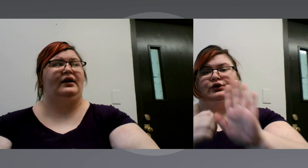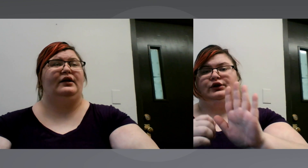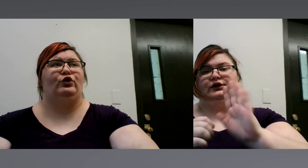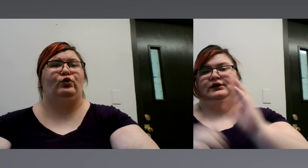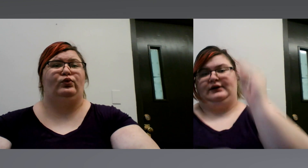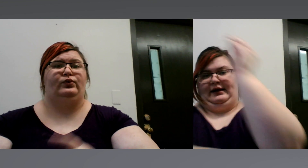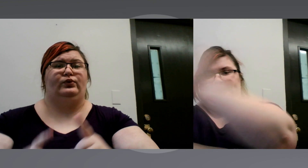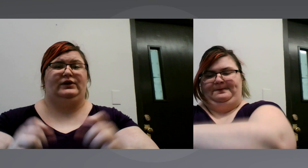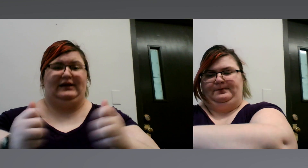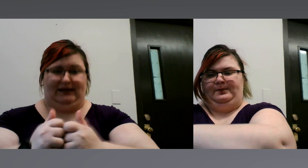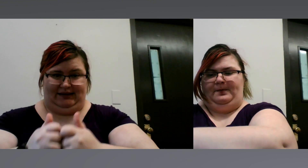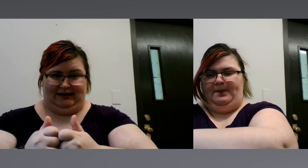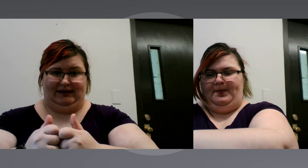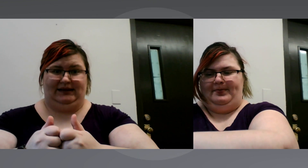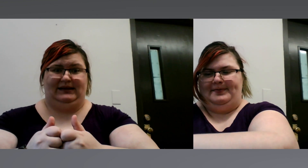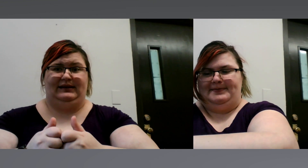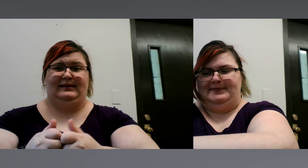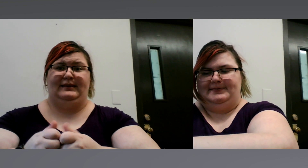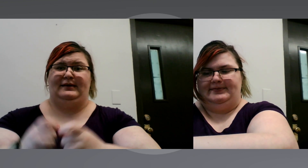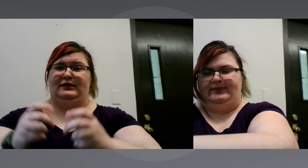on.